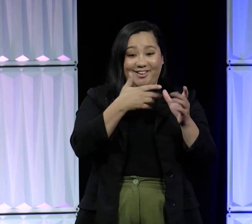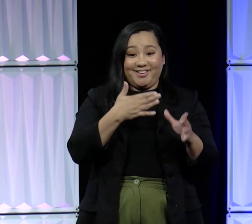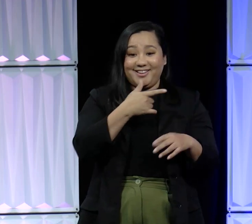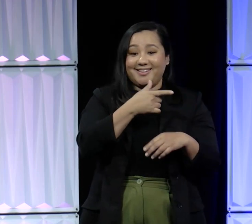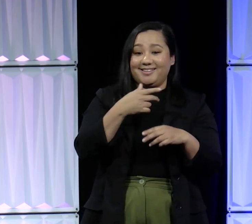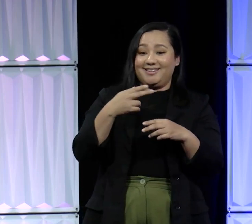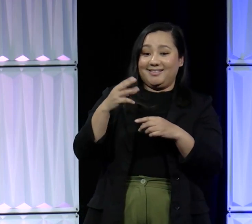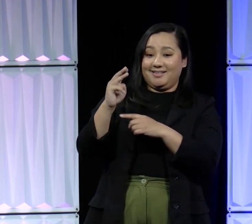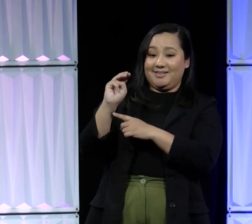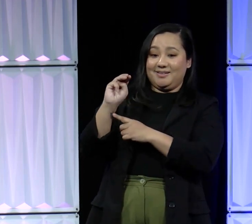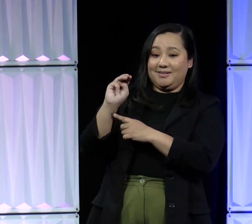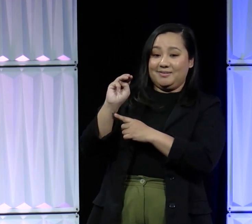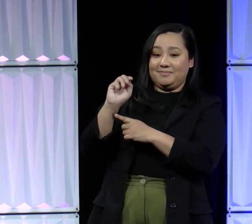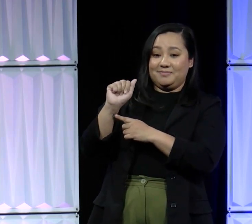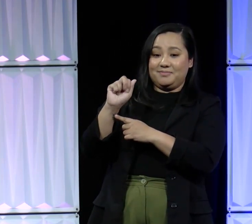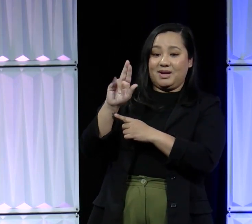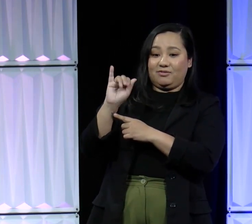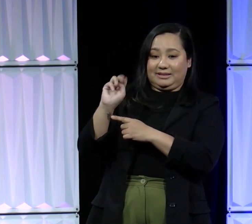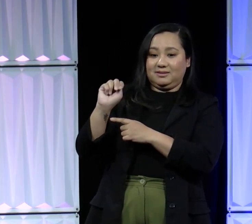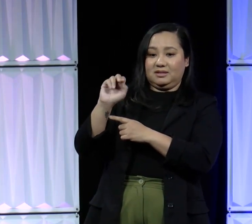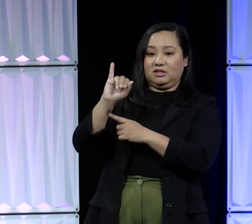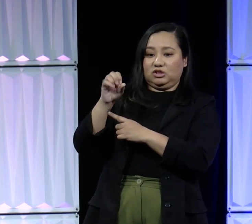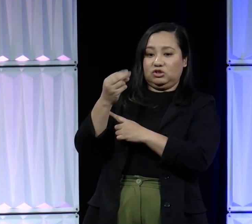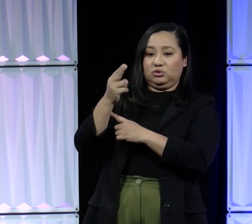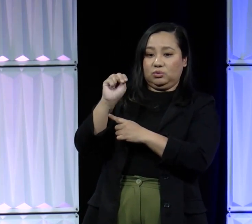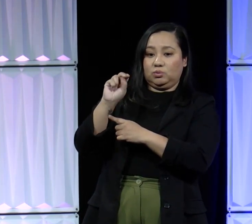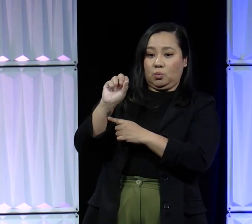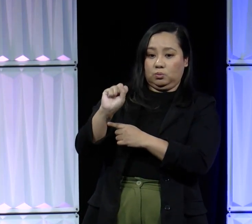fastest woman in the world, very slowly.